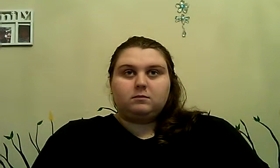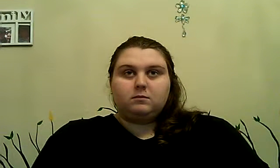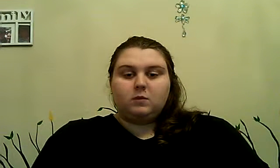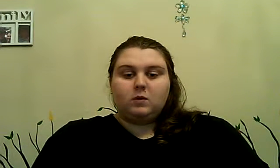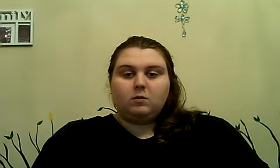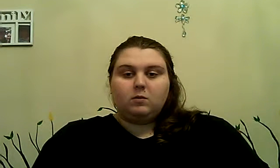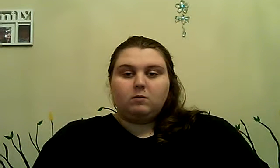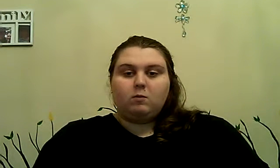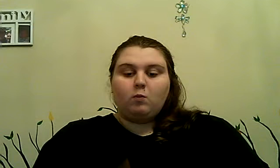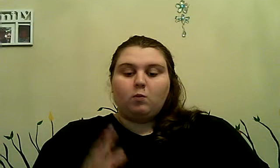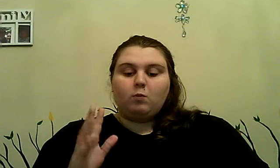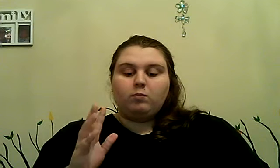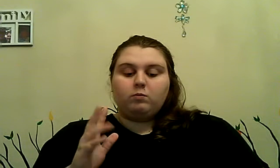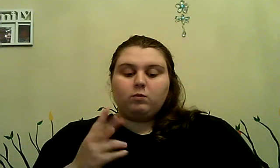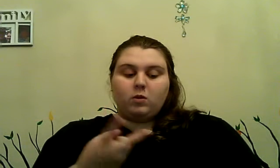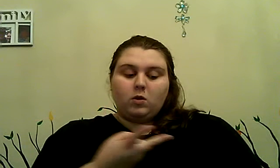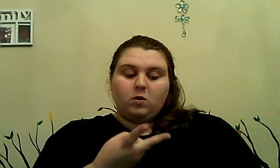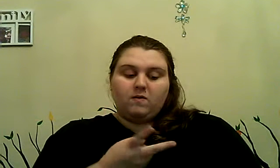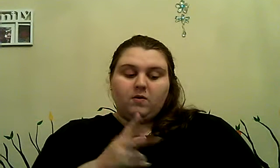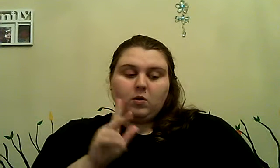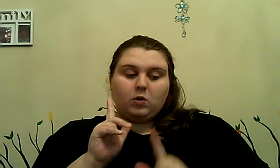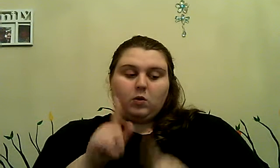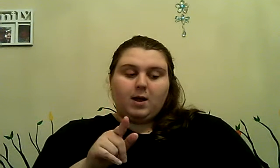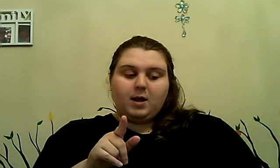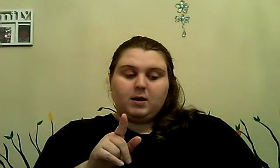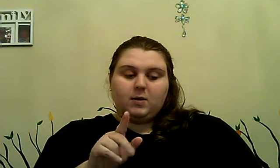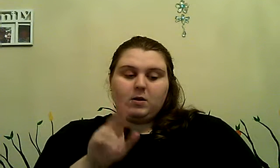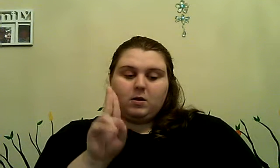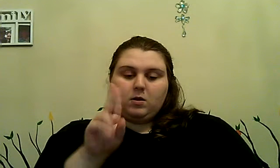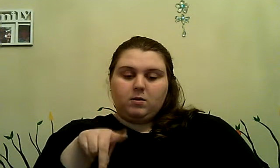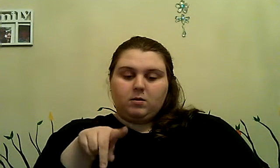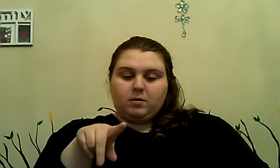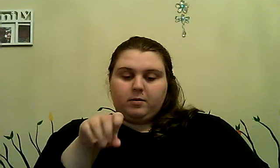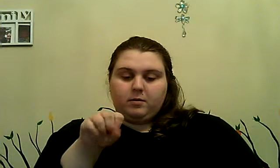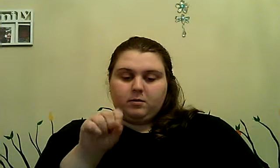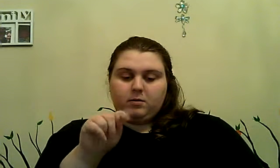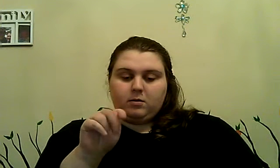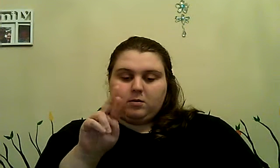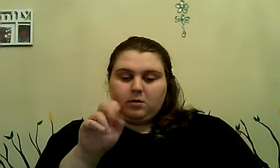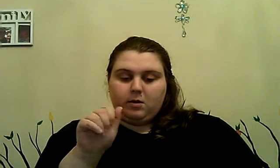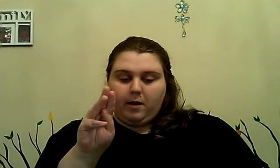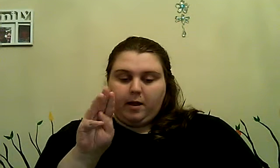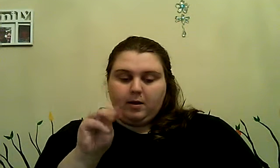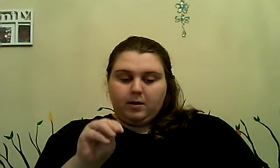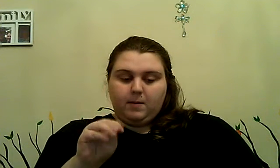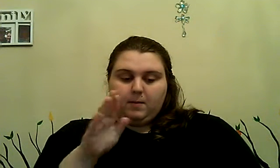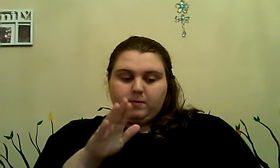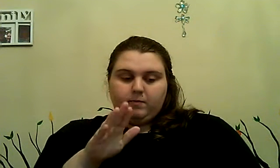River instead of downstream, and I didn't realize that until we had kind of gotten into it and committed. But the